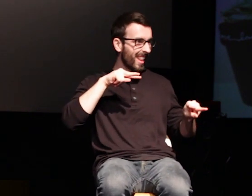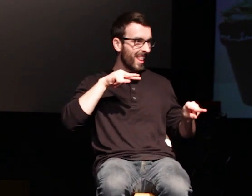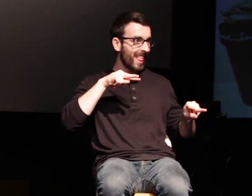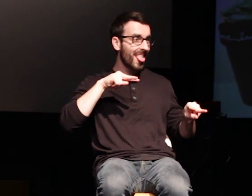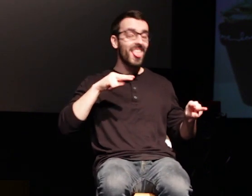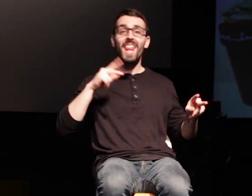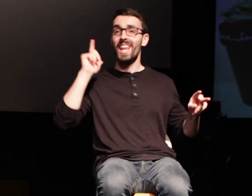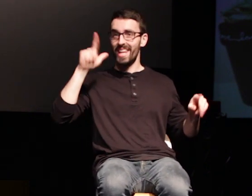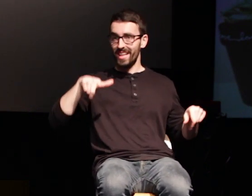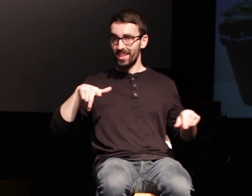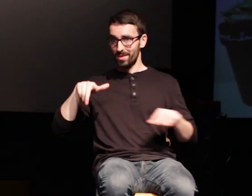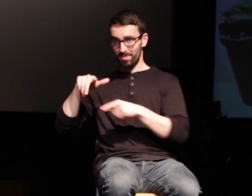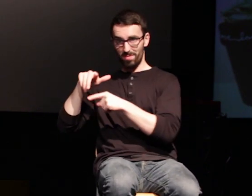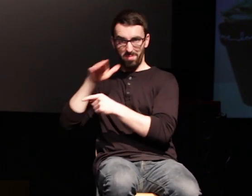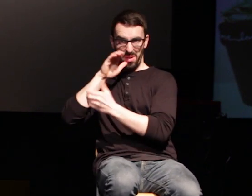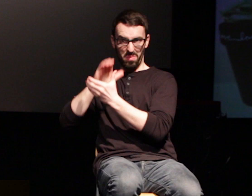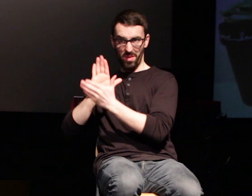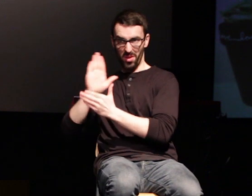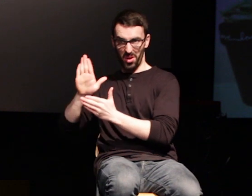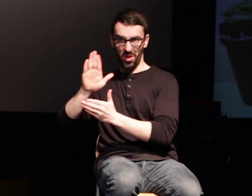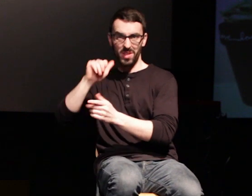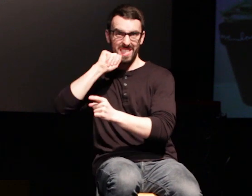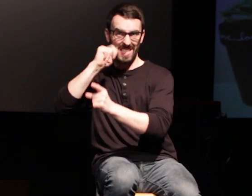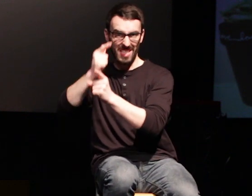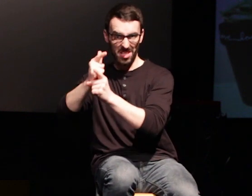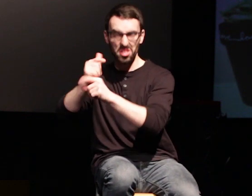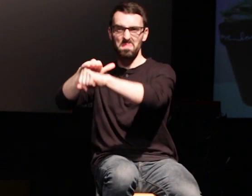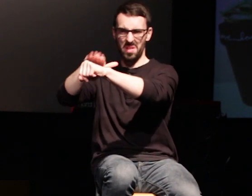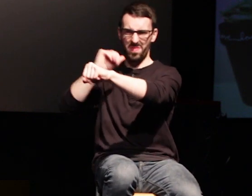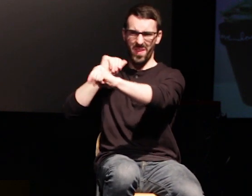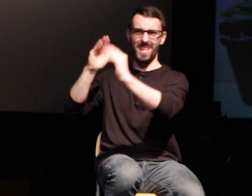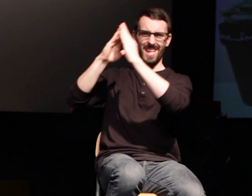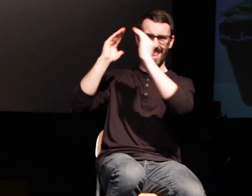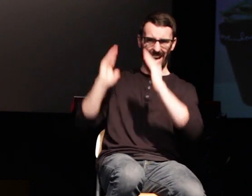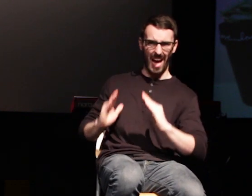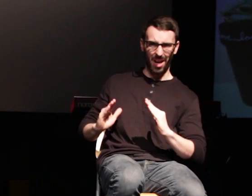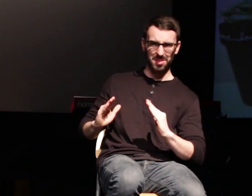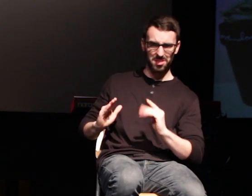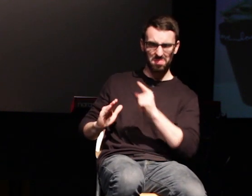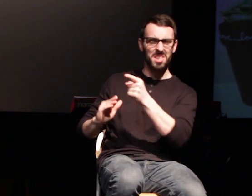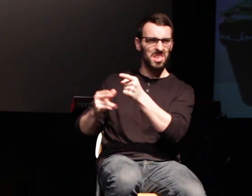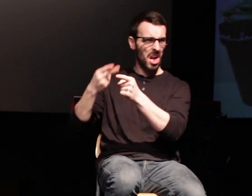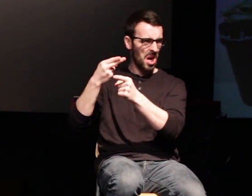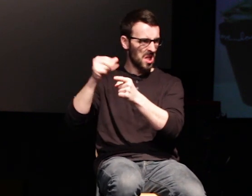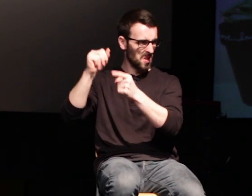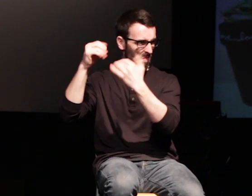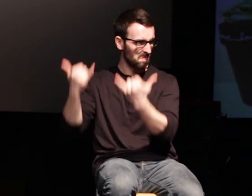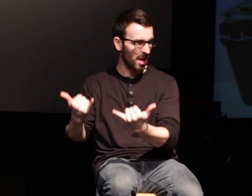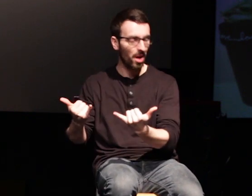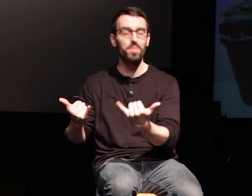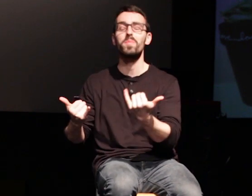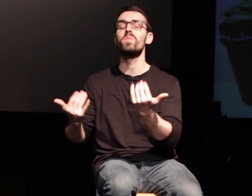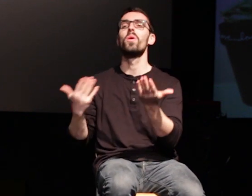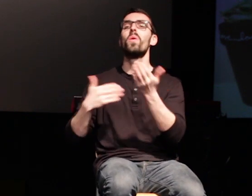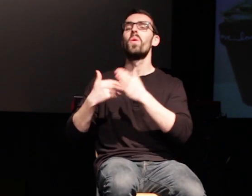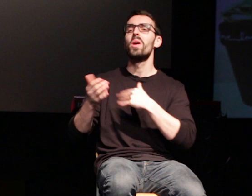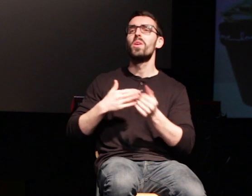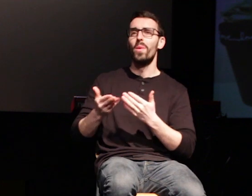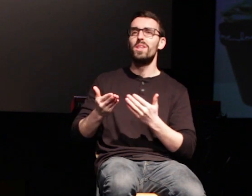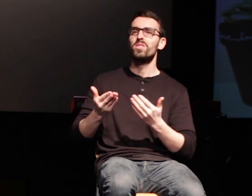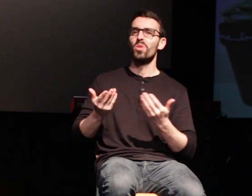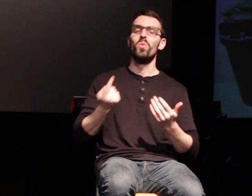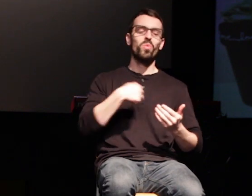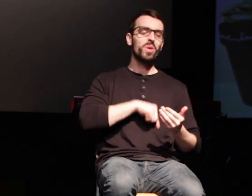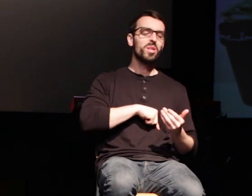sister over, who's in high school. We had dinner together, and this is how I clean up after dinner. You know, like the pot holders, like the cork